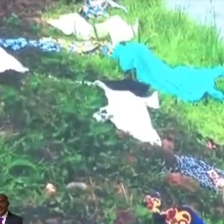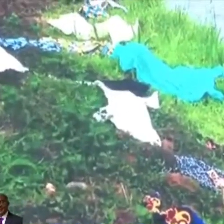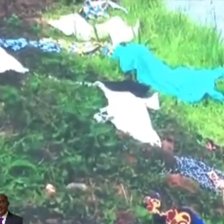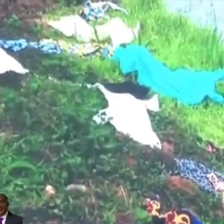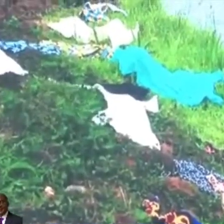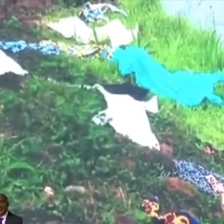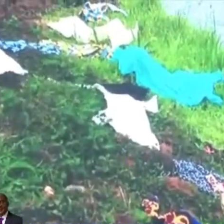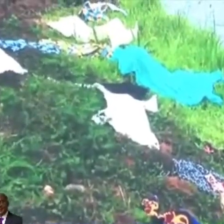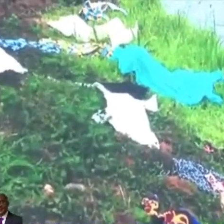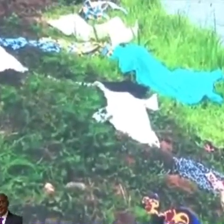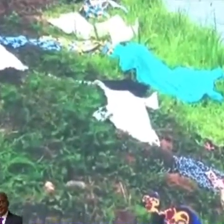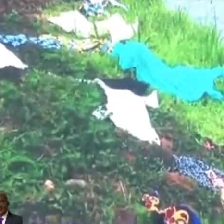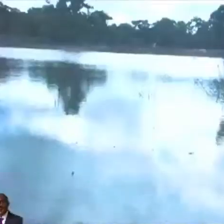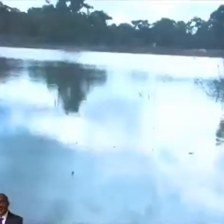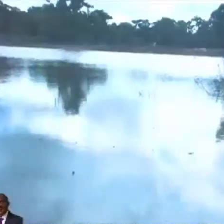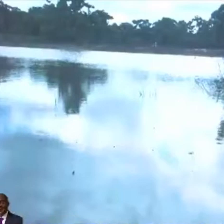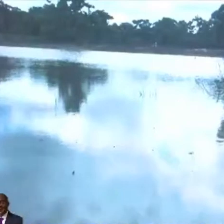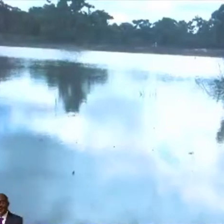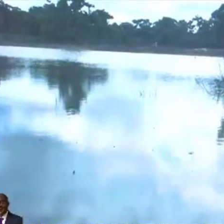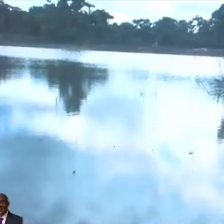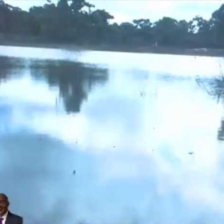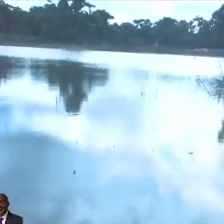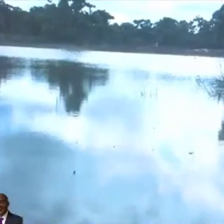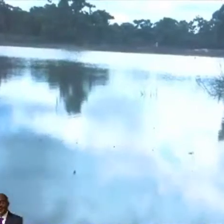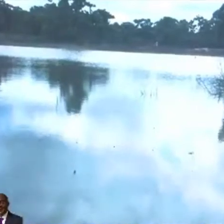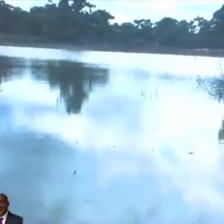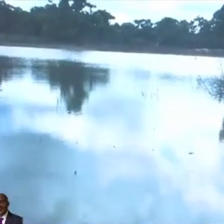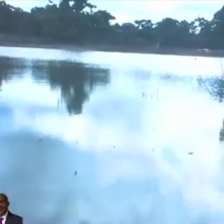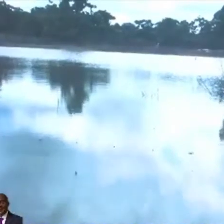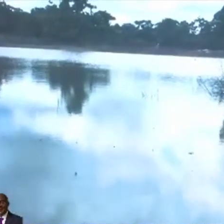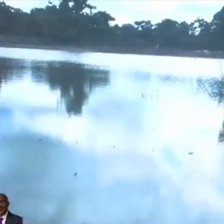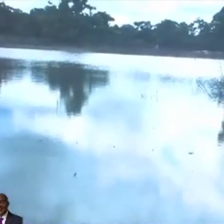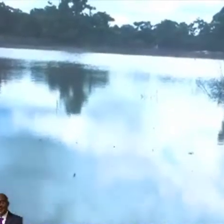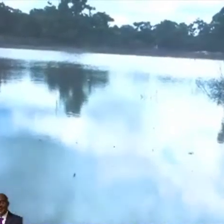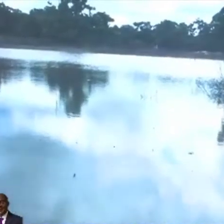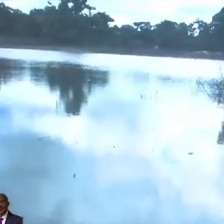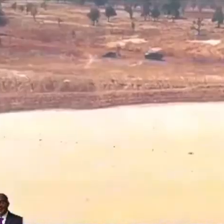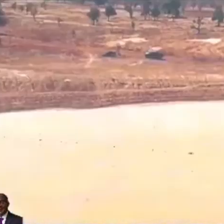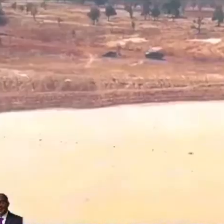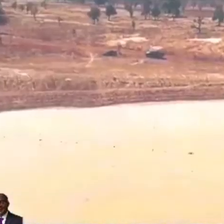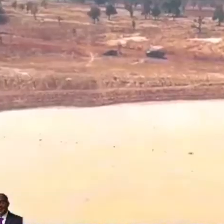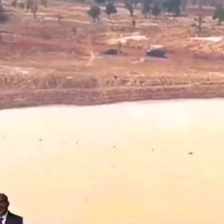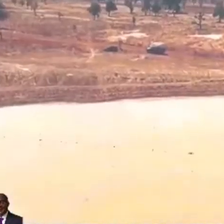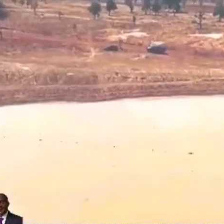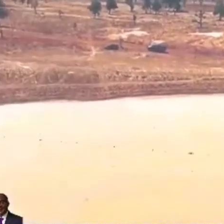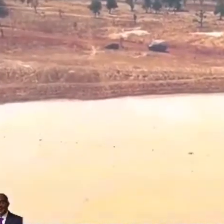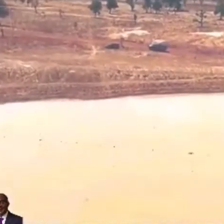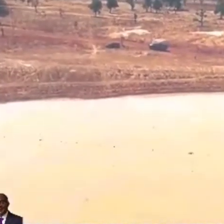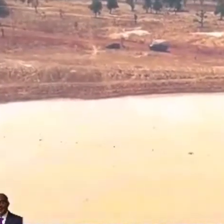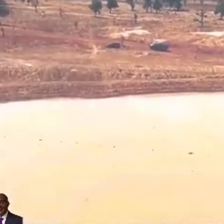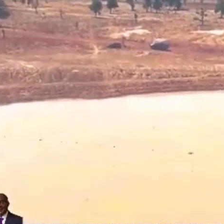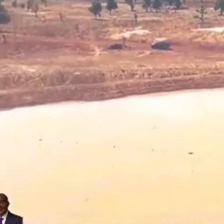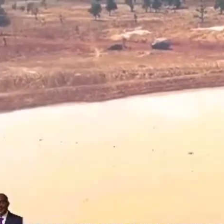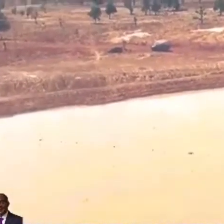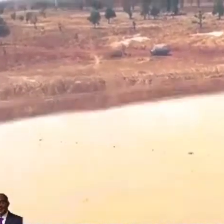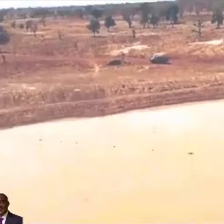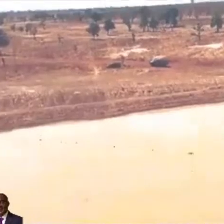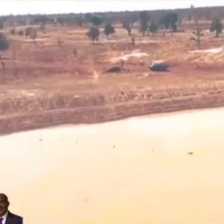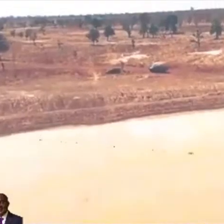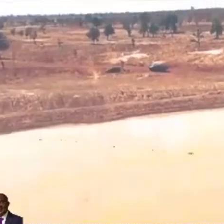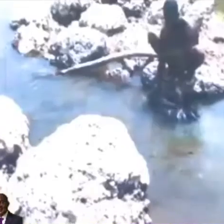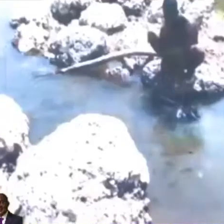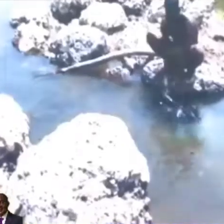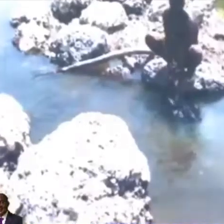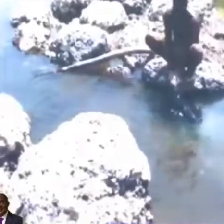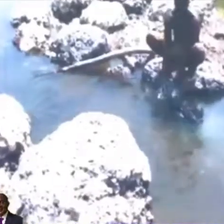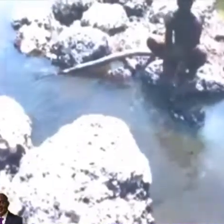Dam initiative is not only providing timely water for farming and cattle rearing, it is also providing alternative